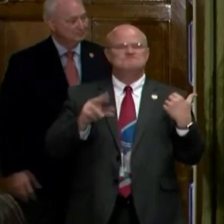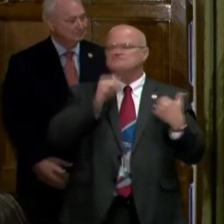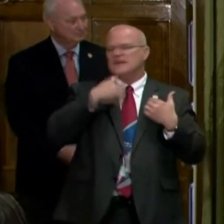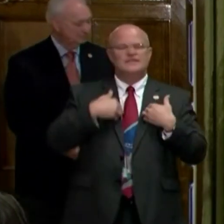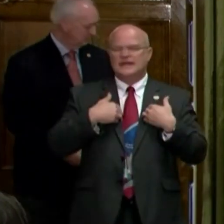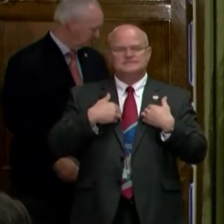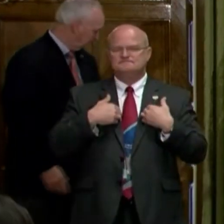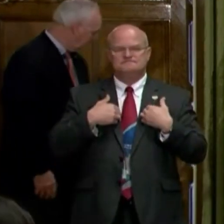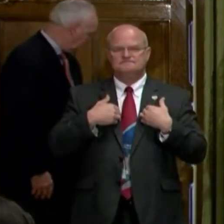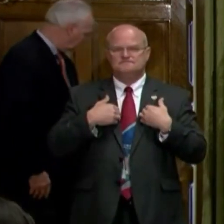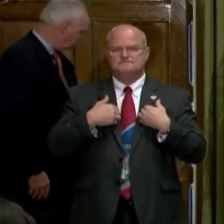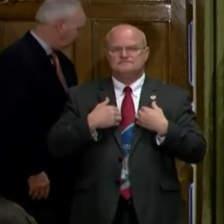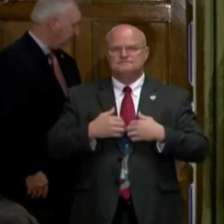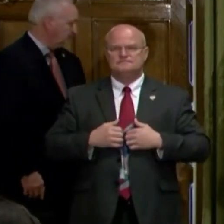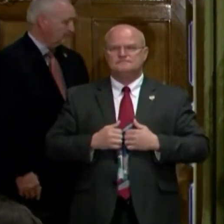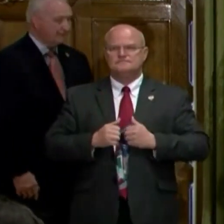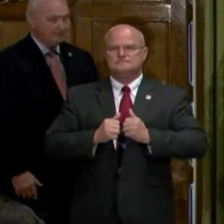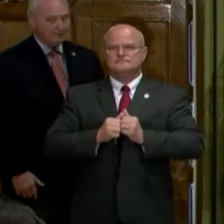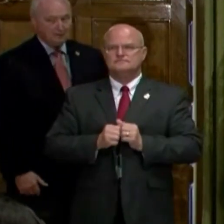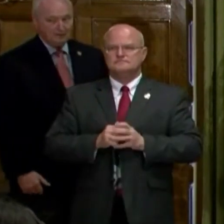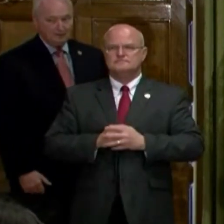that.